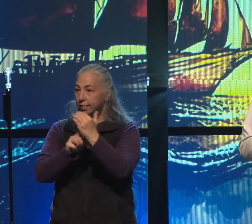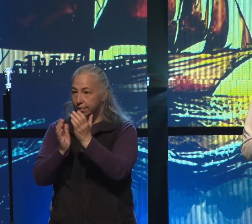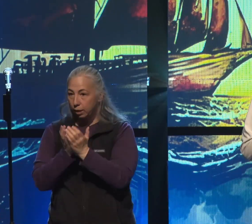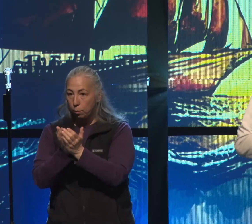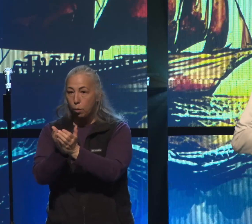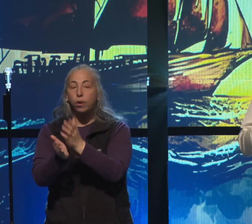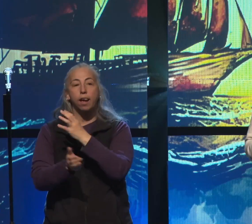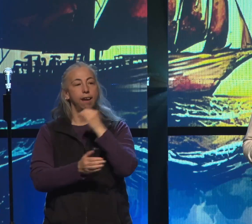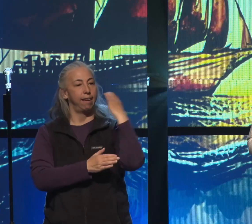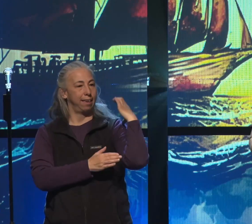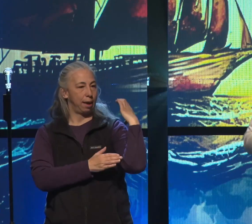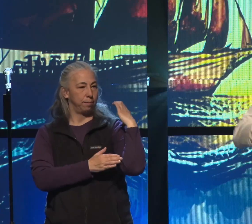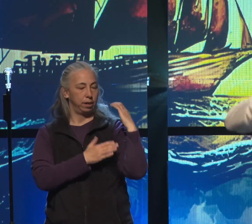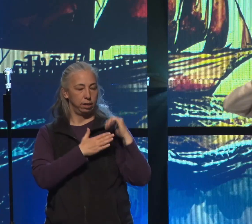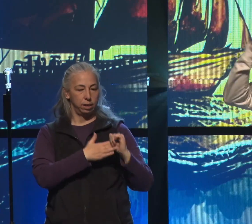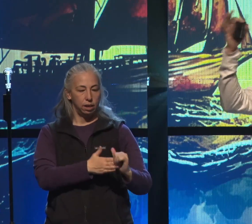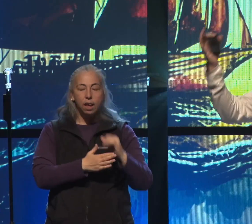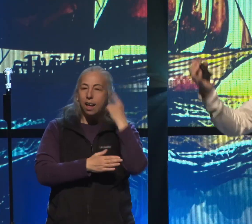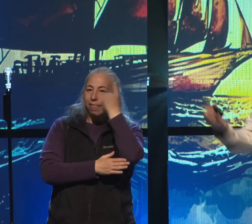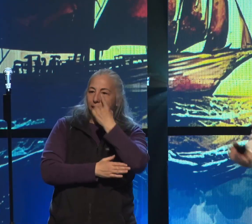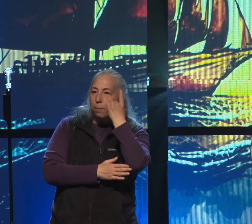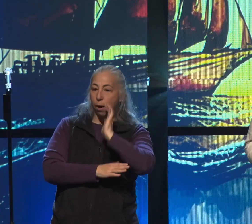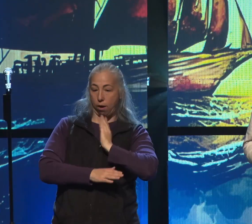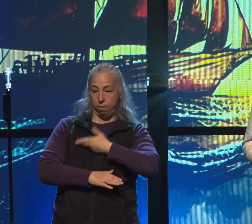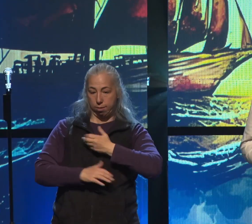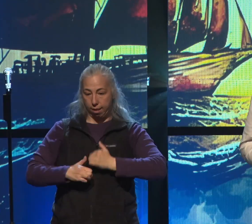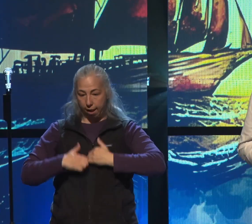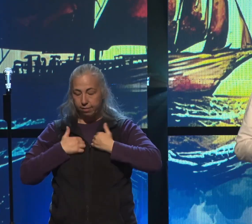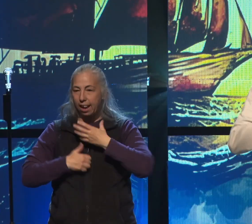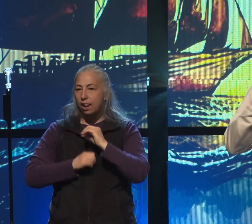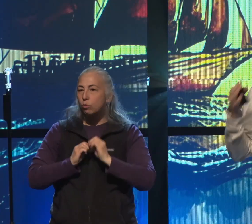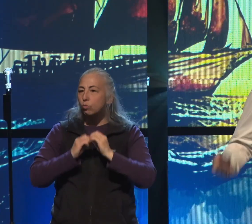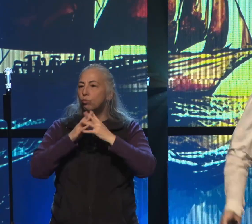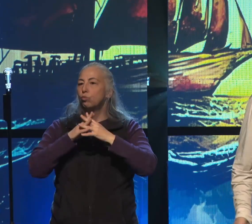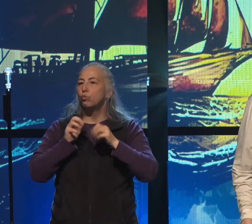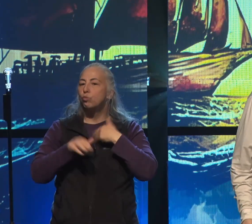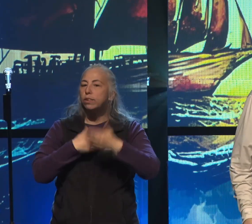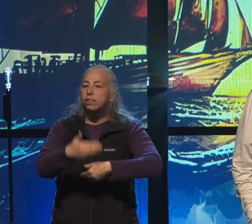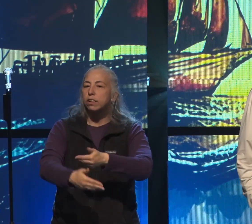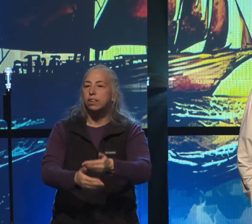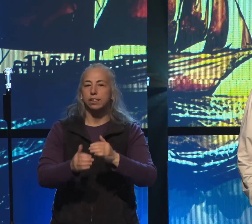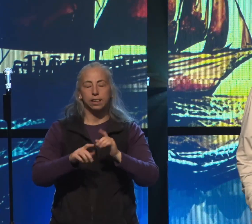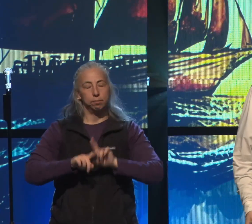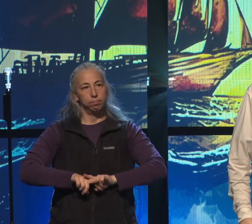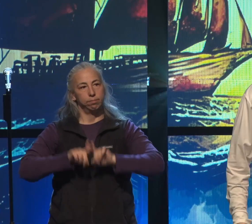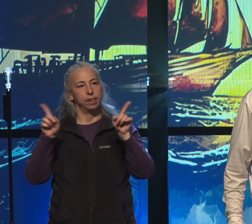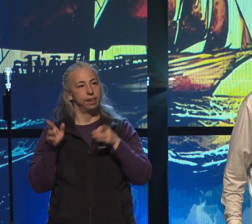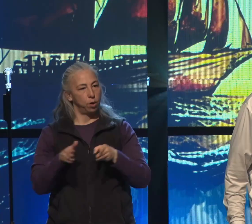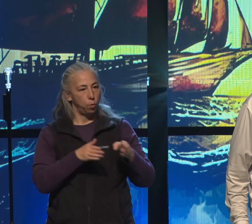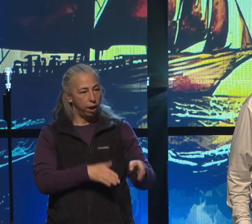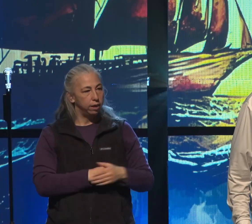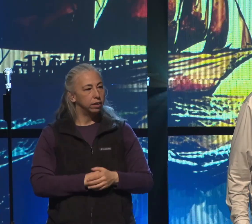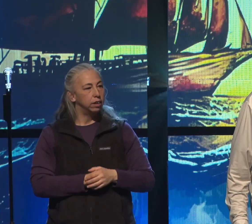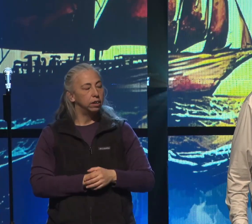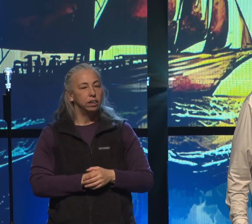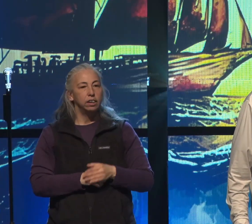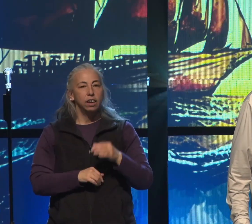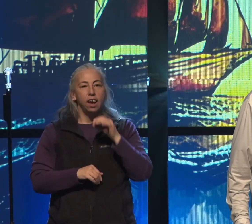our lives and resiliency in a holistic way, right? It's not simple, easy answers that you just need to go into your prayer